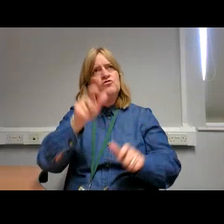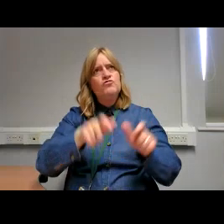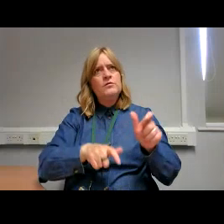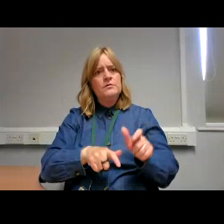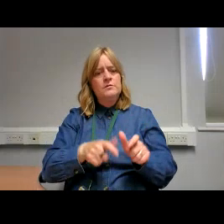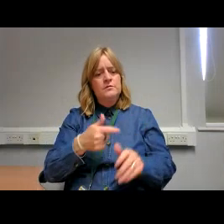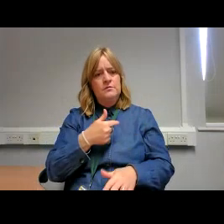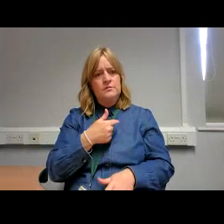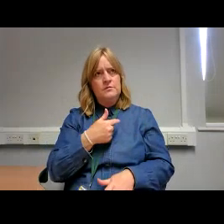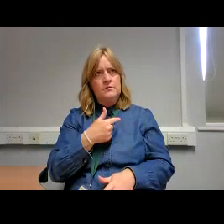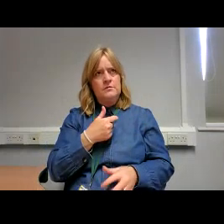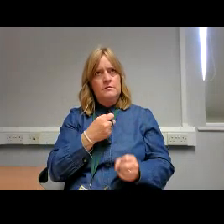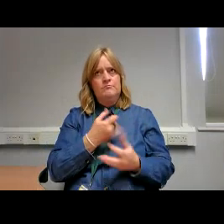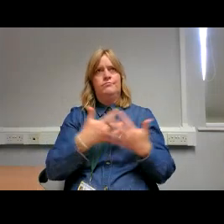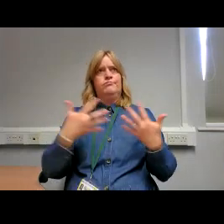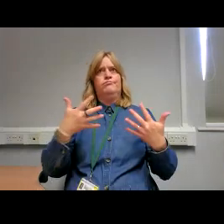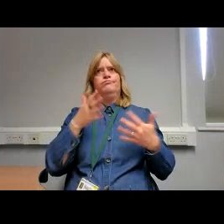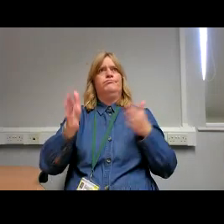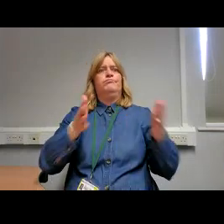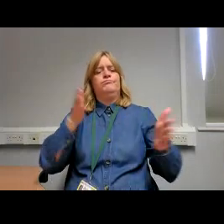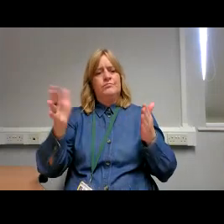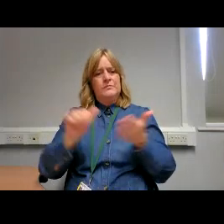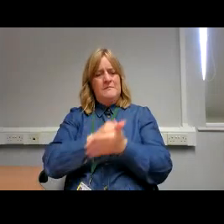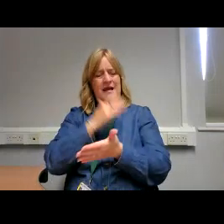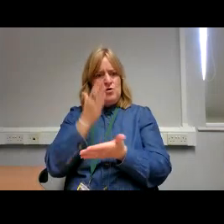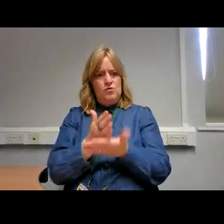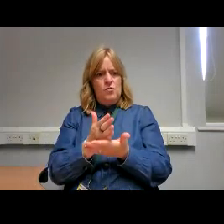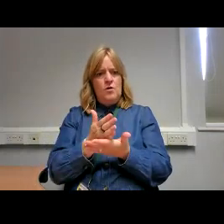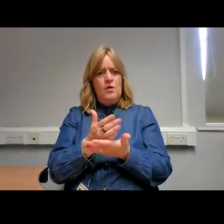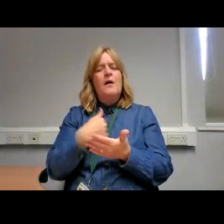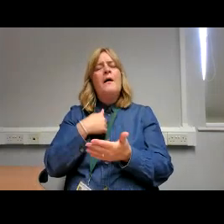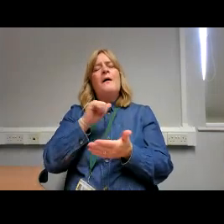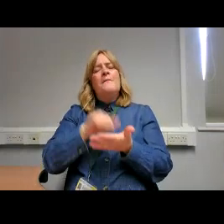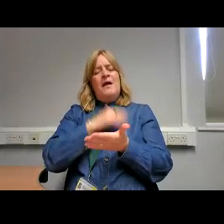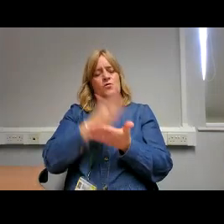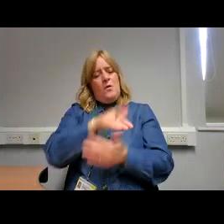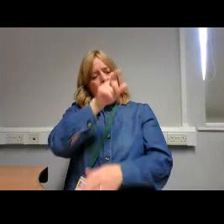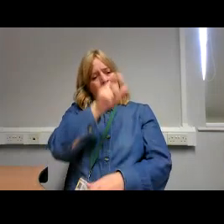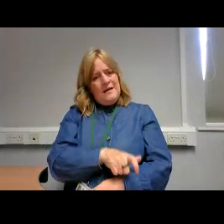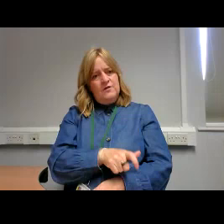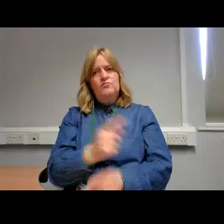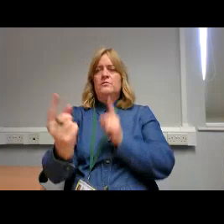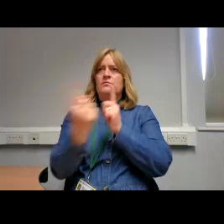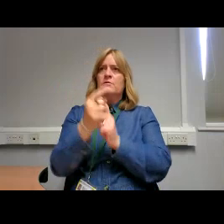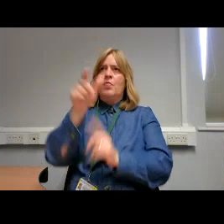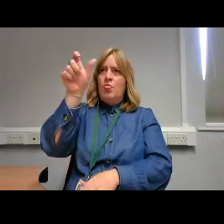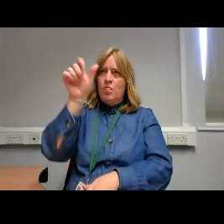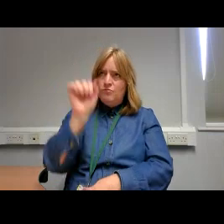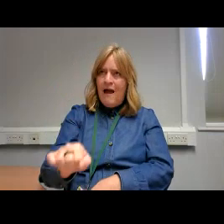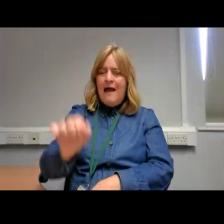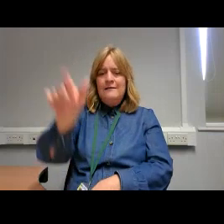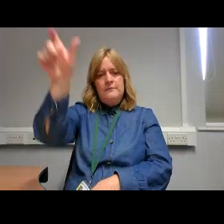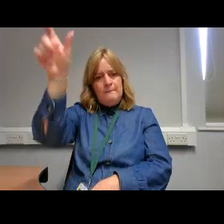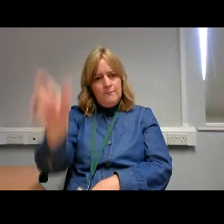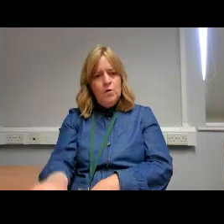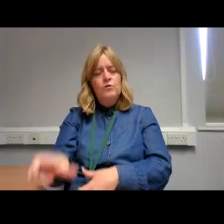with capacity and making sure the right person, the patient is the right person in the right place at the right